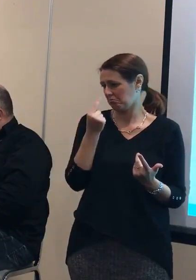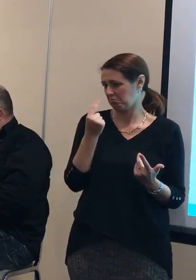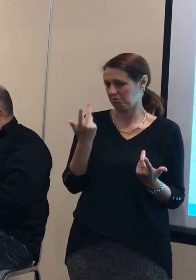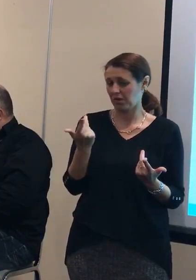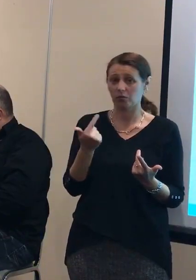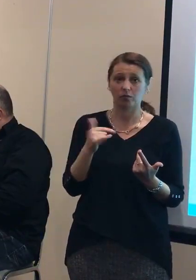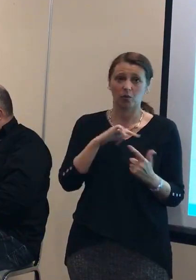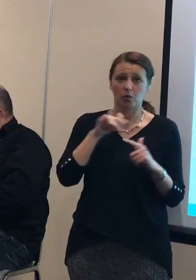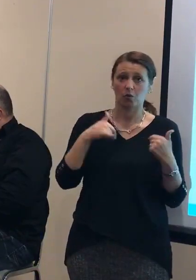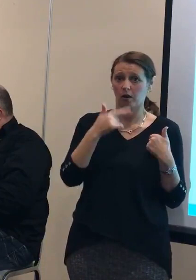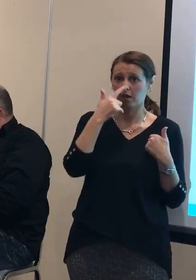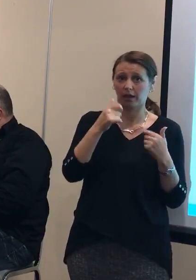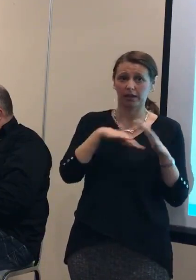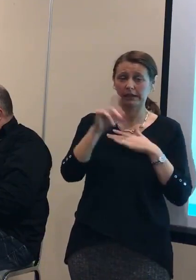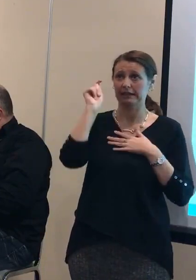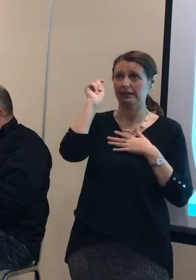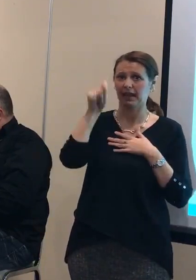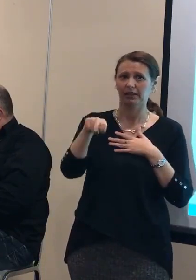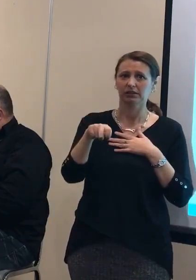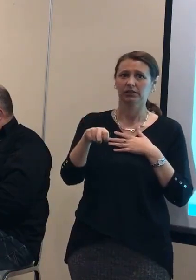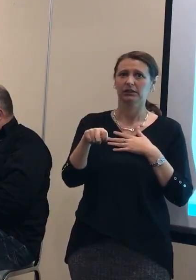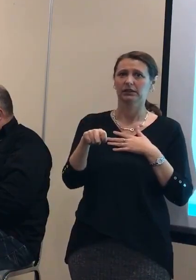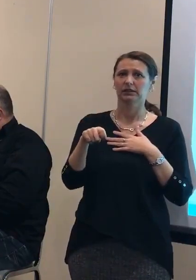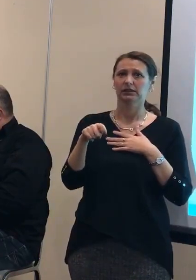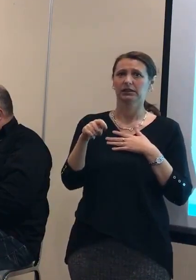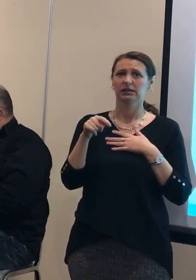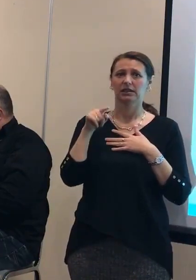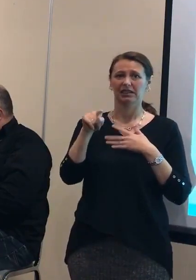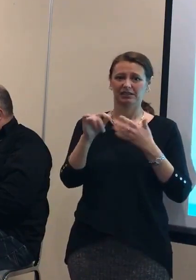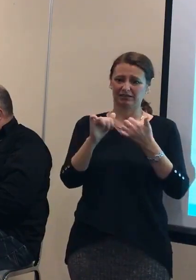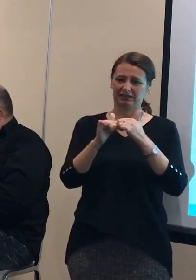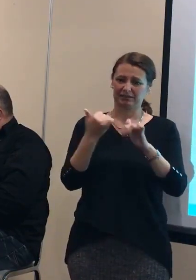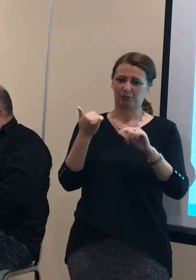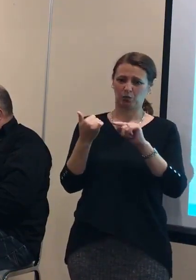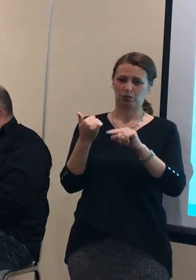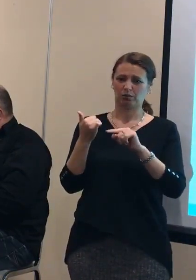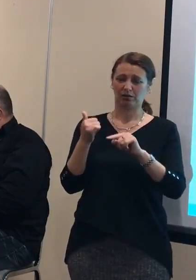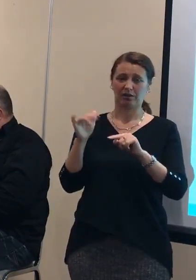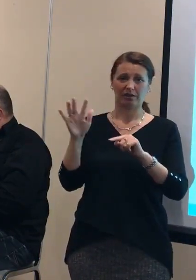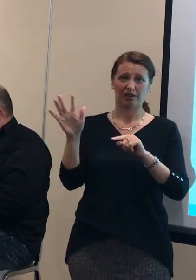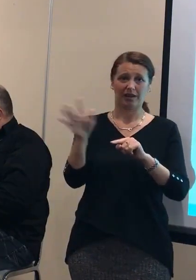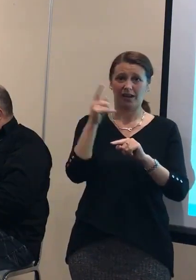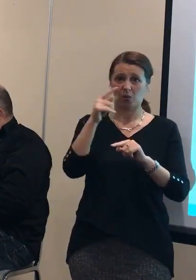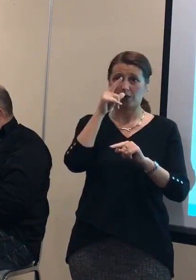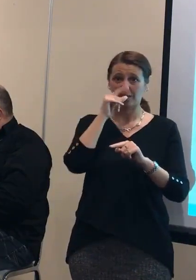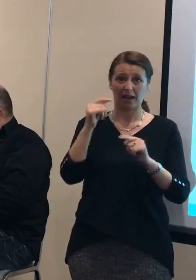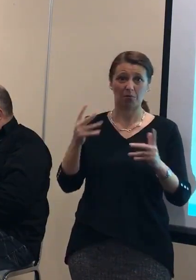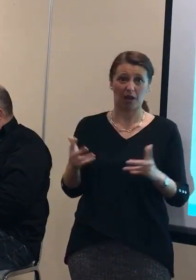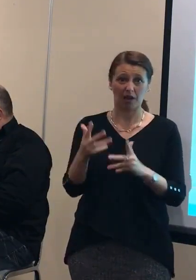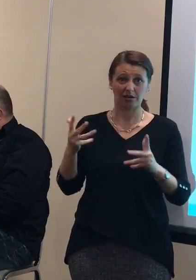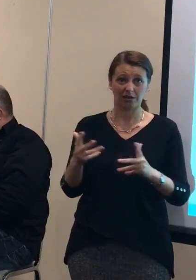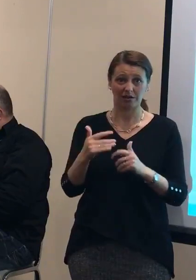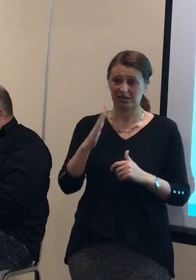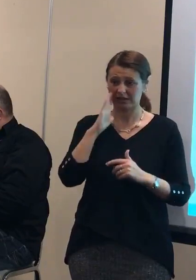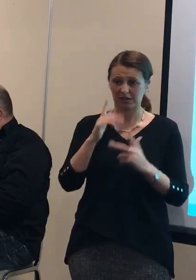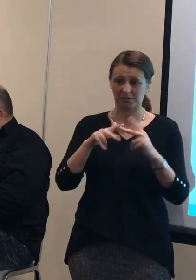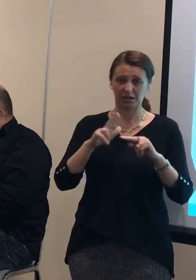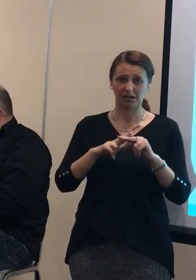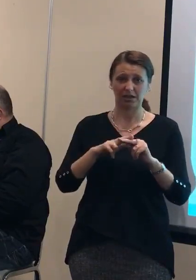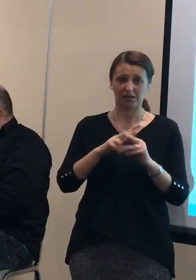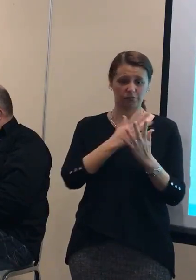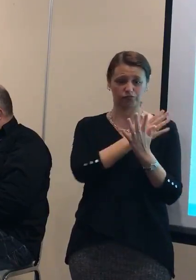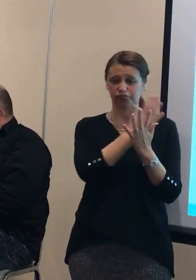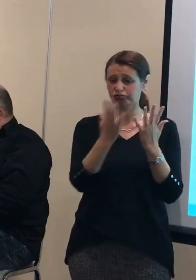we're fortunate in tennis, I think, that it's a sport that anyone can play, even if it's across